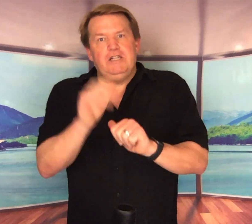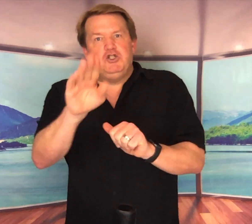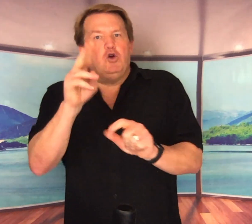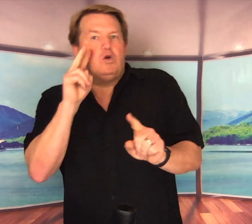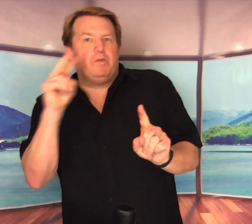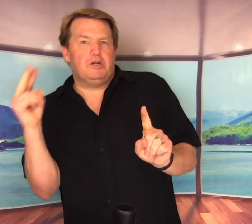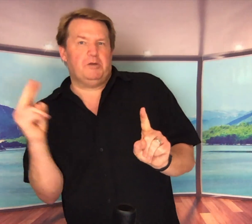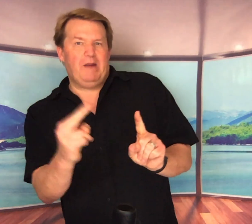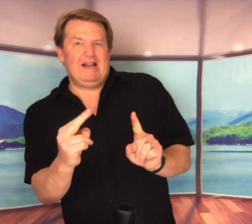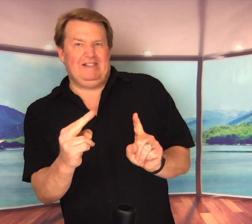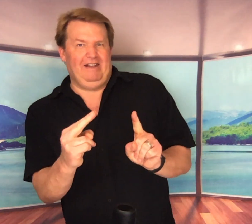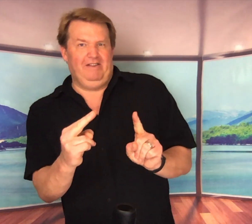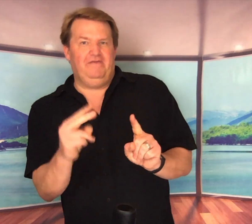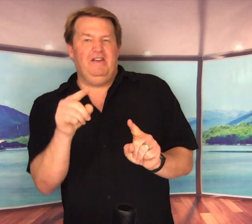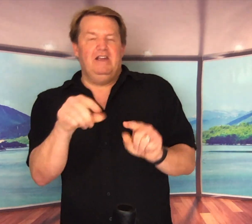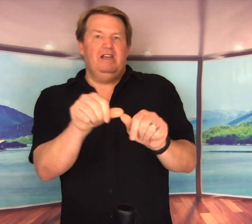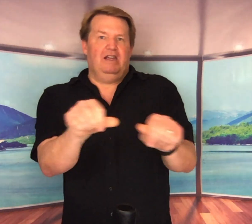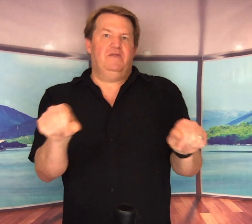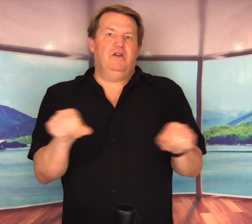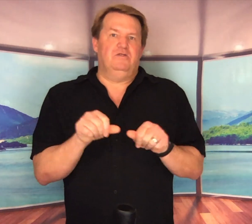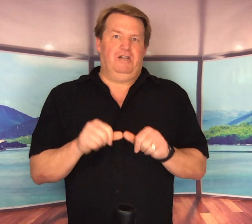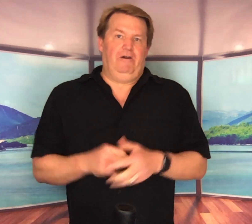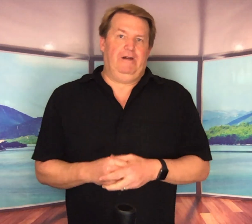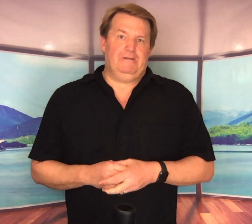your perspective in those areas?